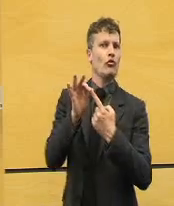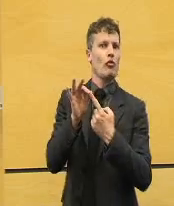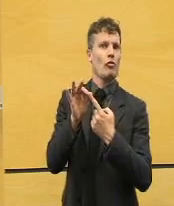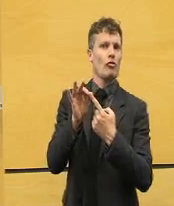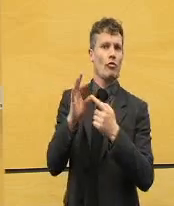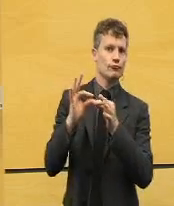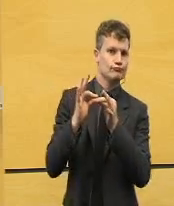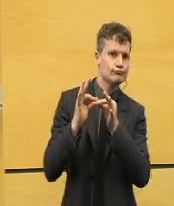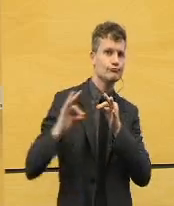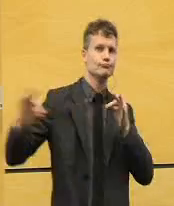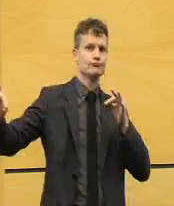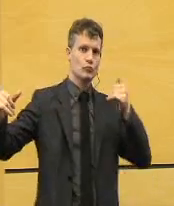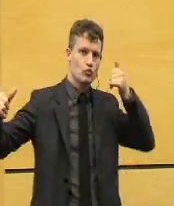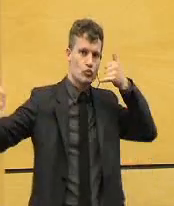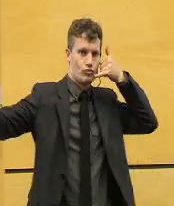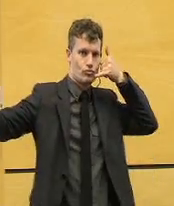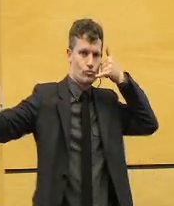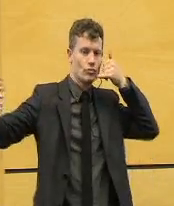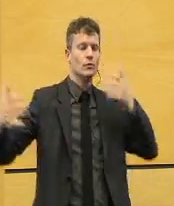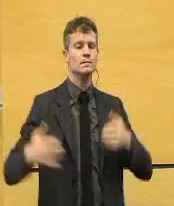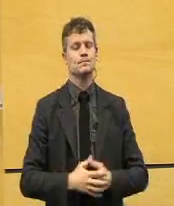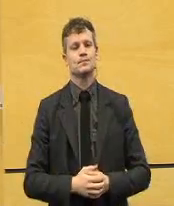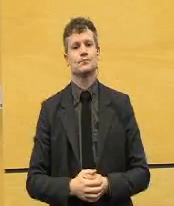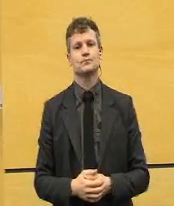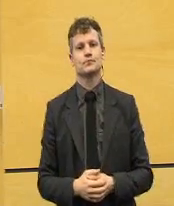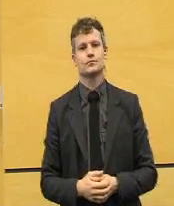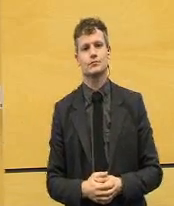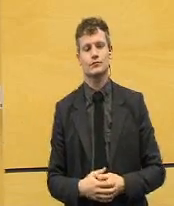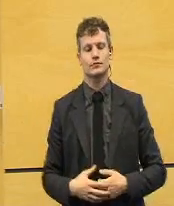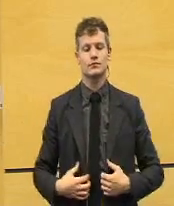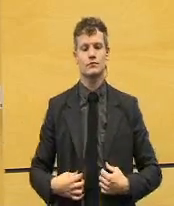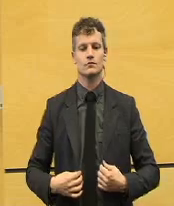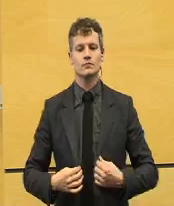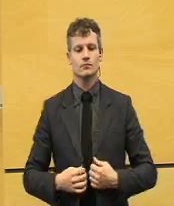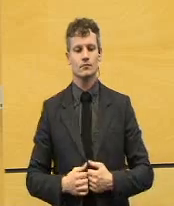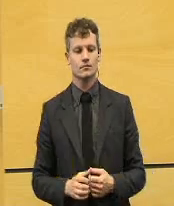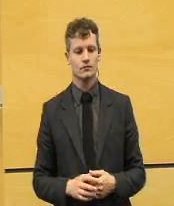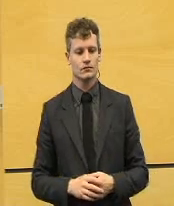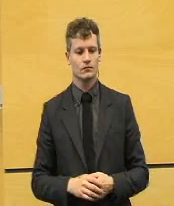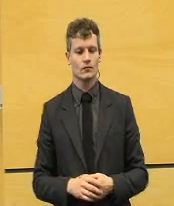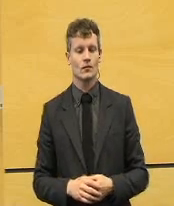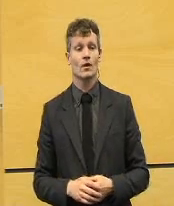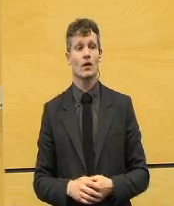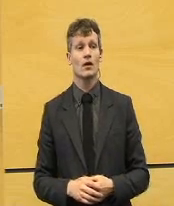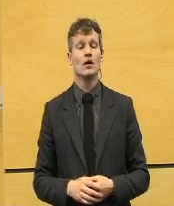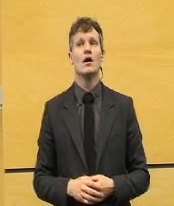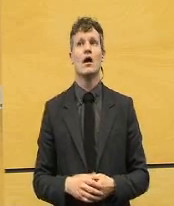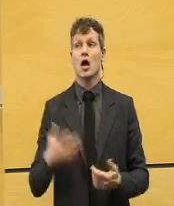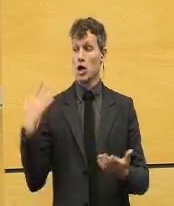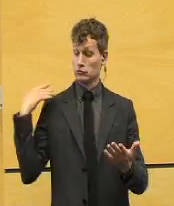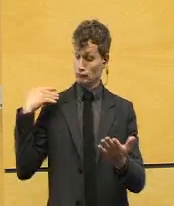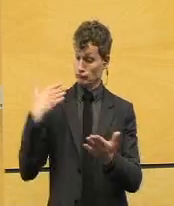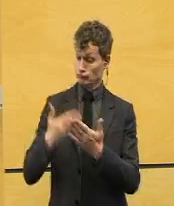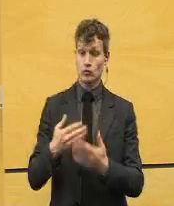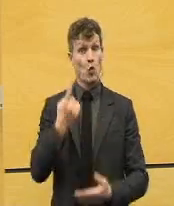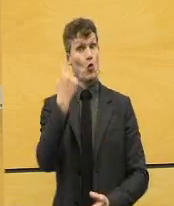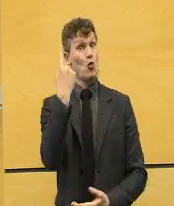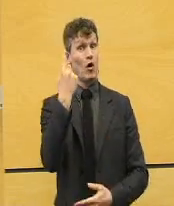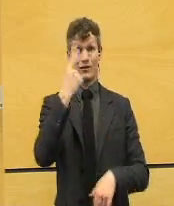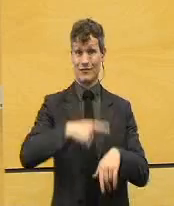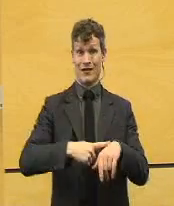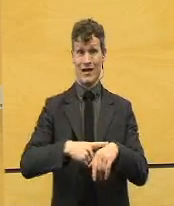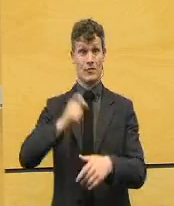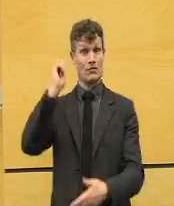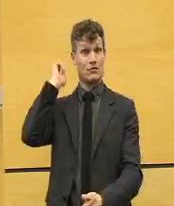NHRC, only one case has been filed to the National Human Rights Commission on or NHRC